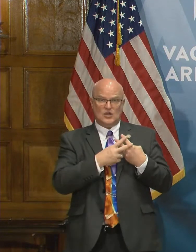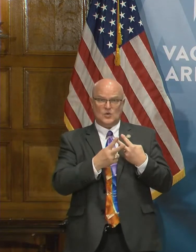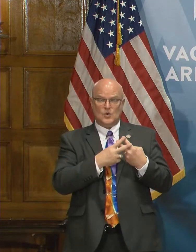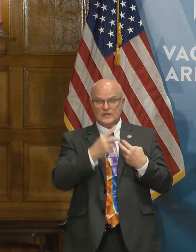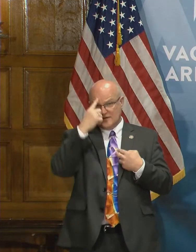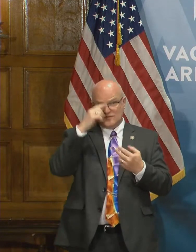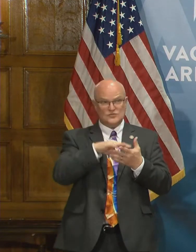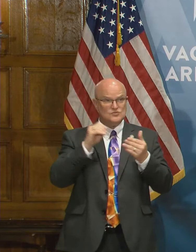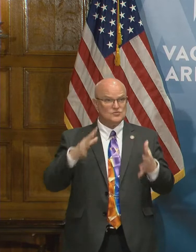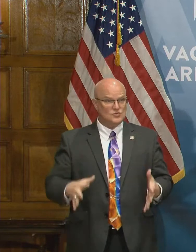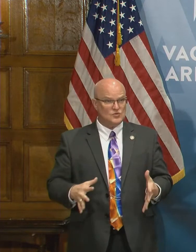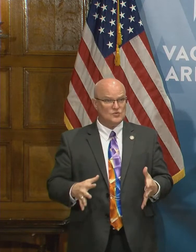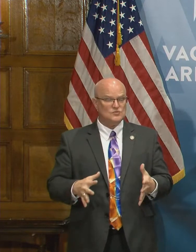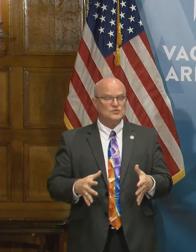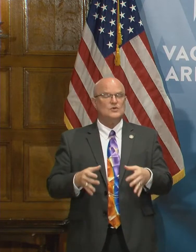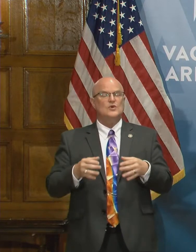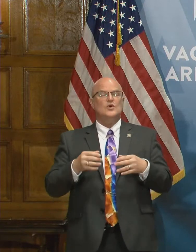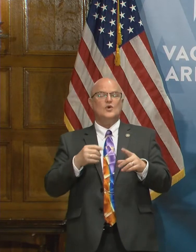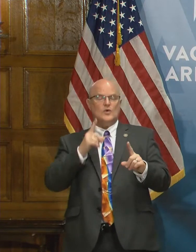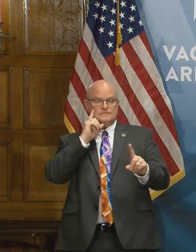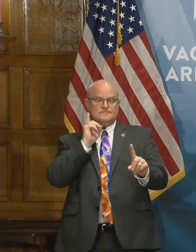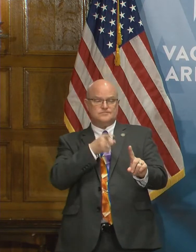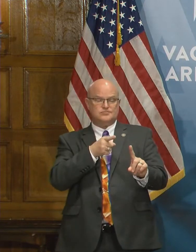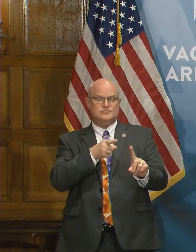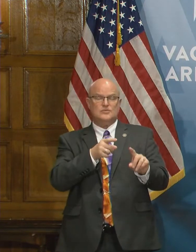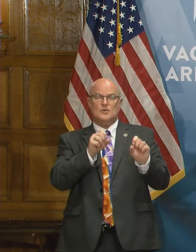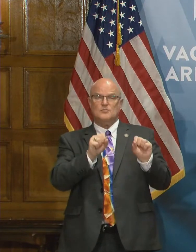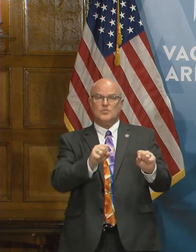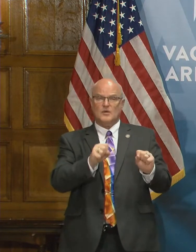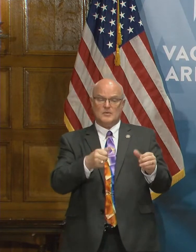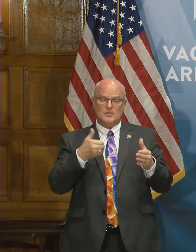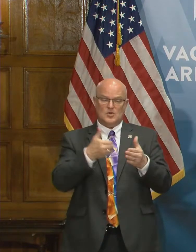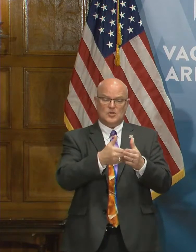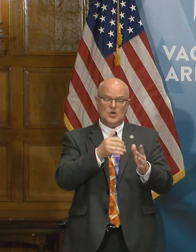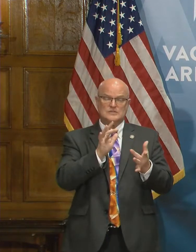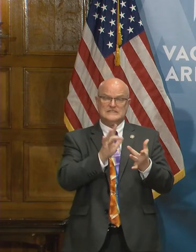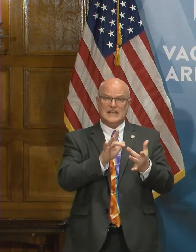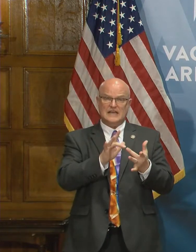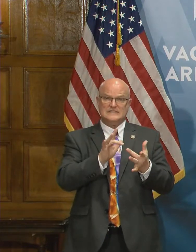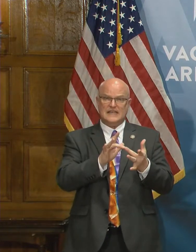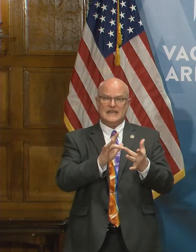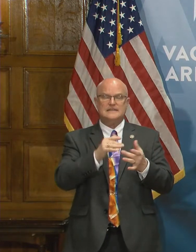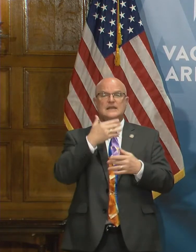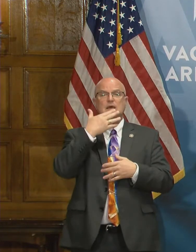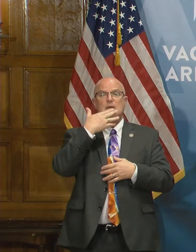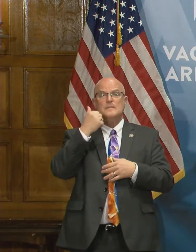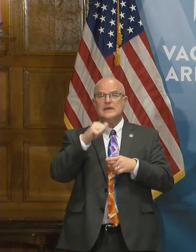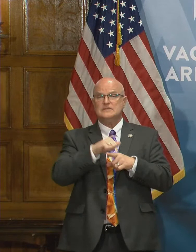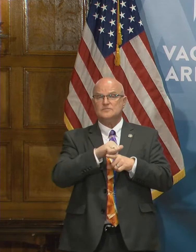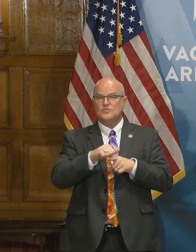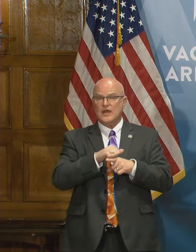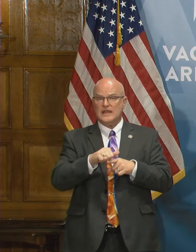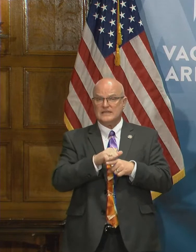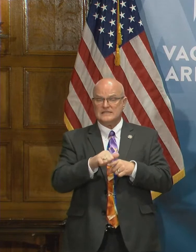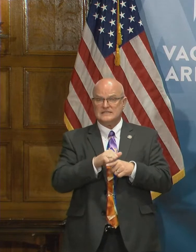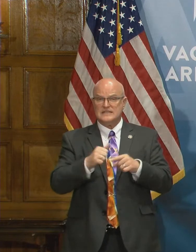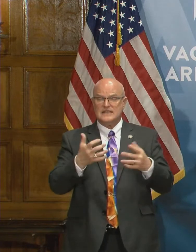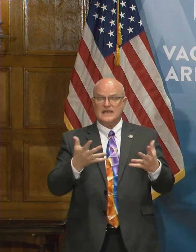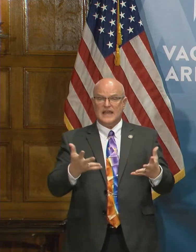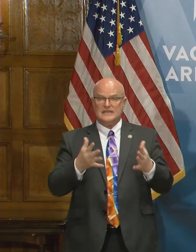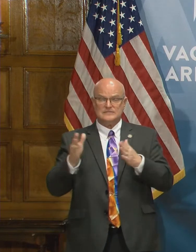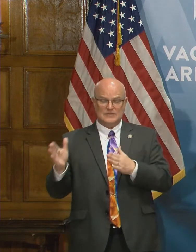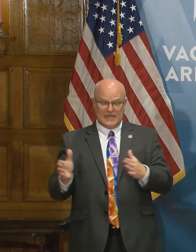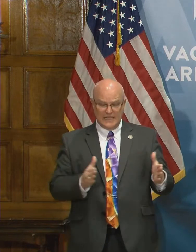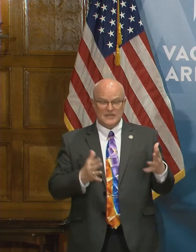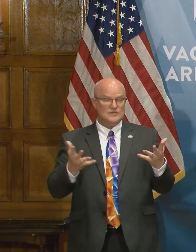for students who are determined to be probable close contacts remain best practices as mitigation